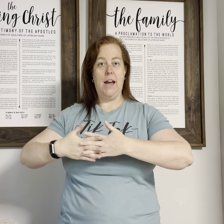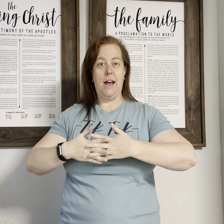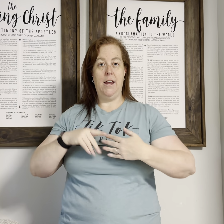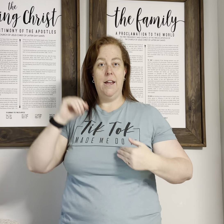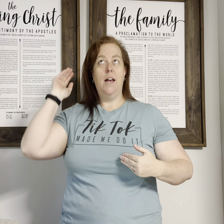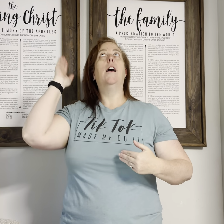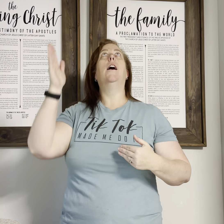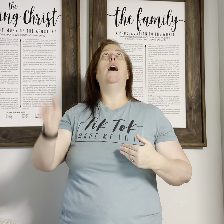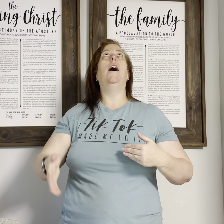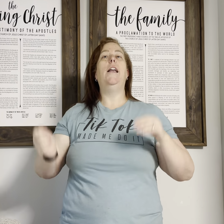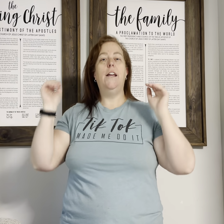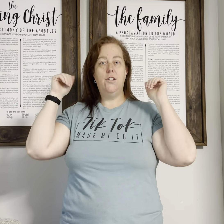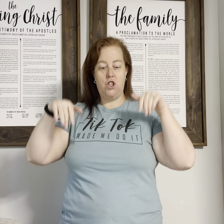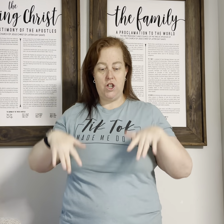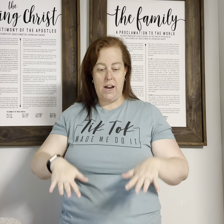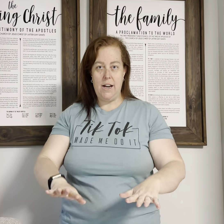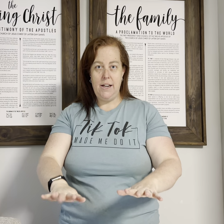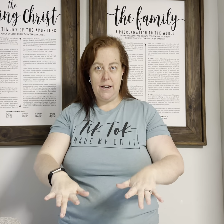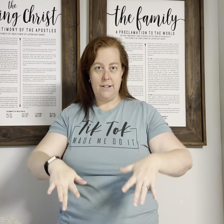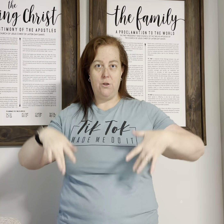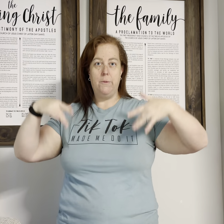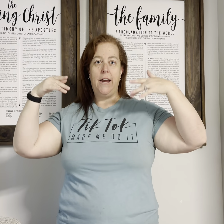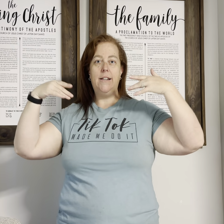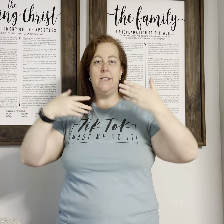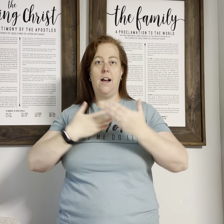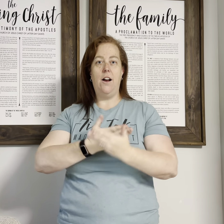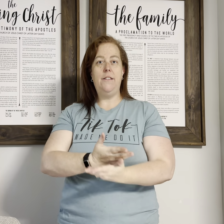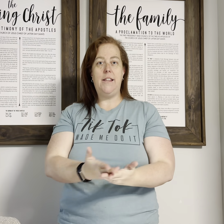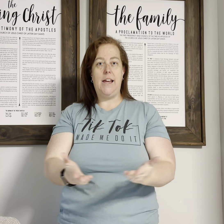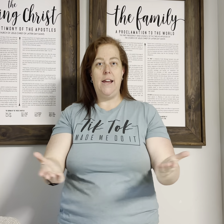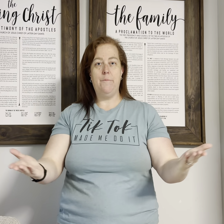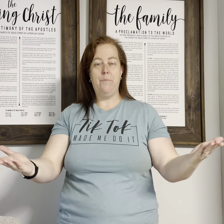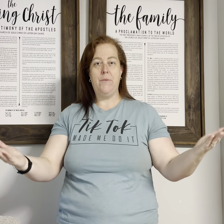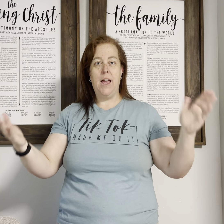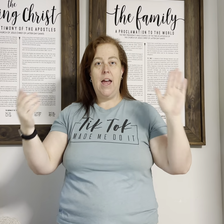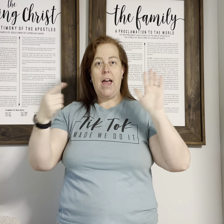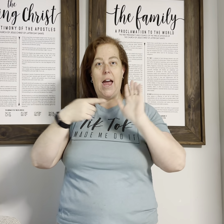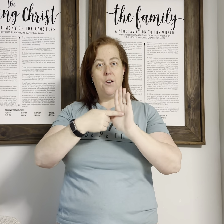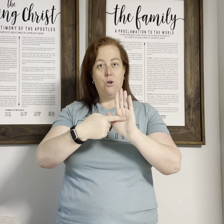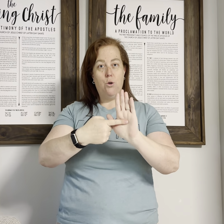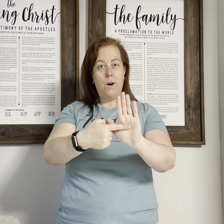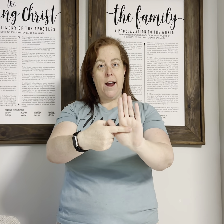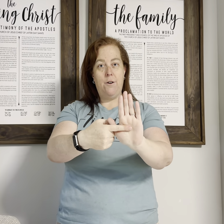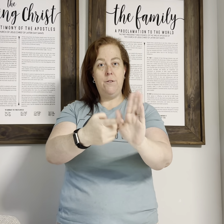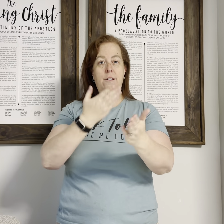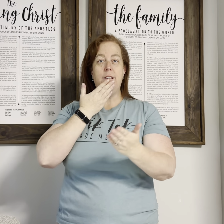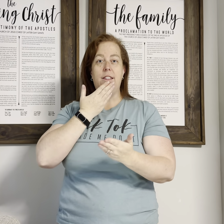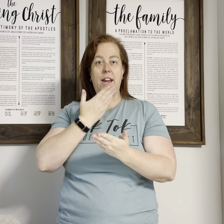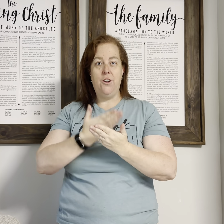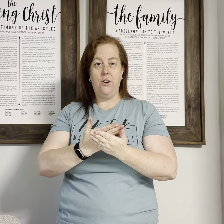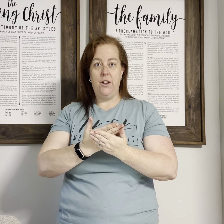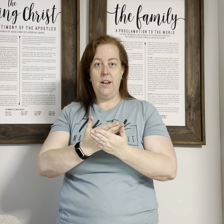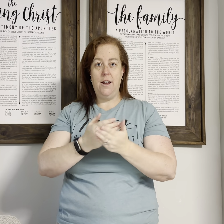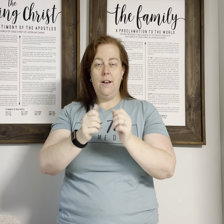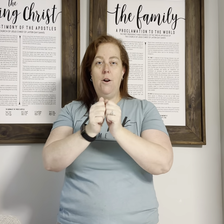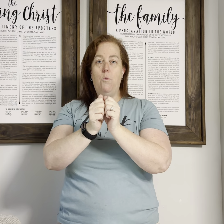America, God shed his grace on thee, and crowned thy good